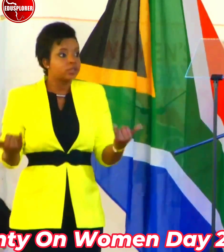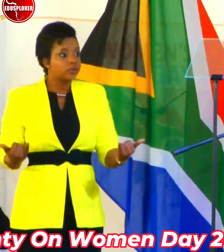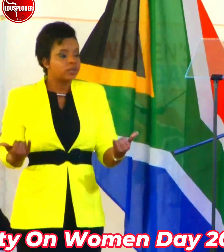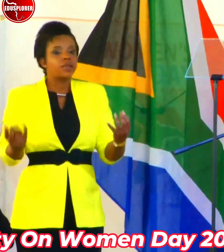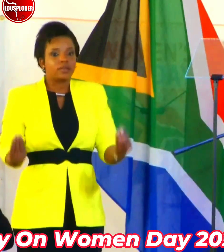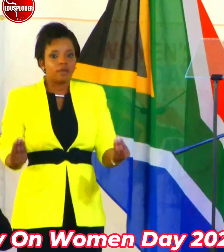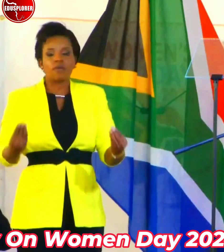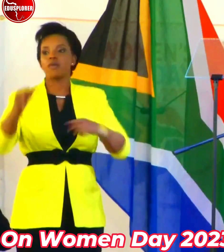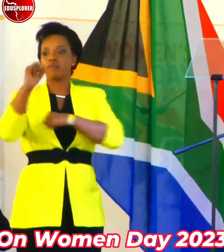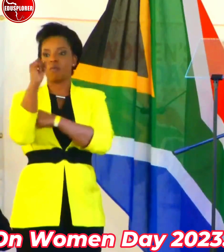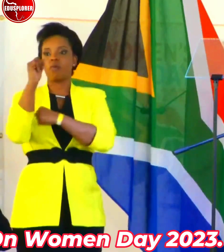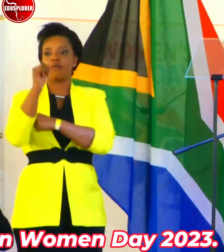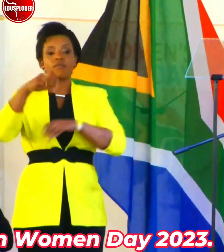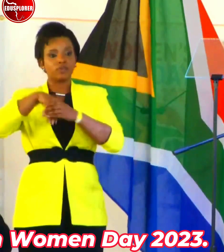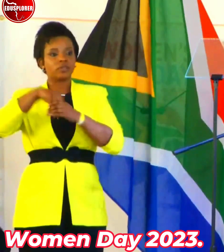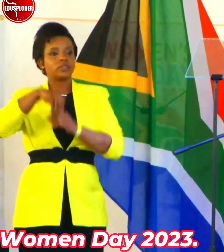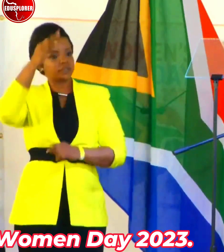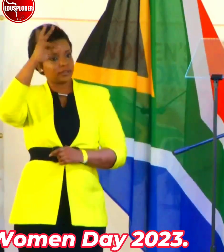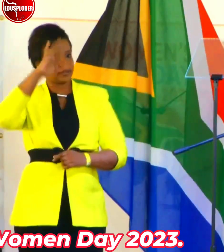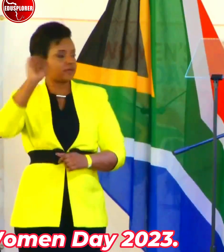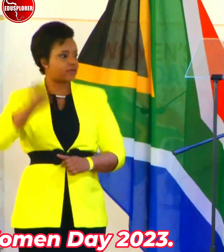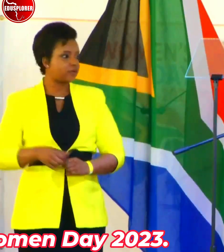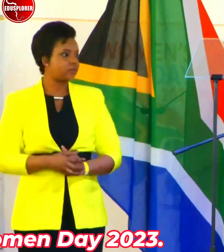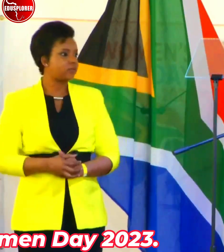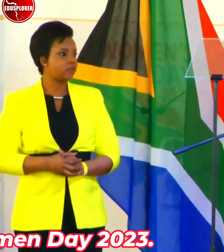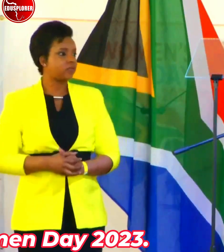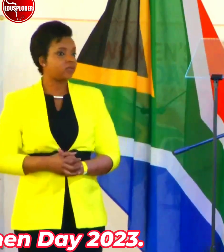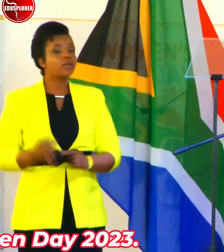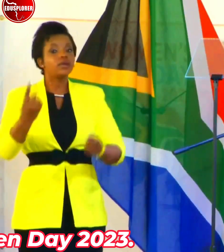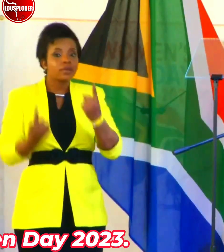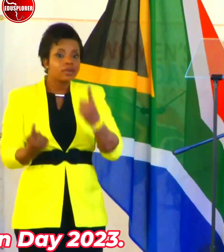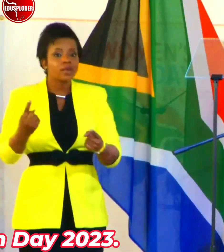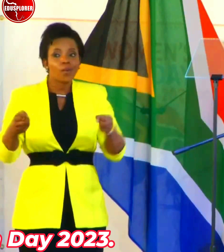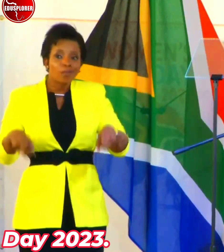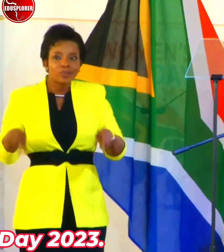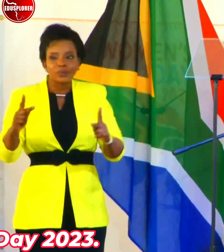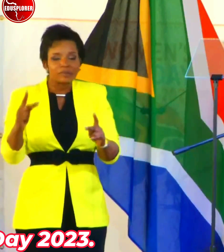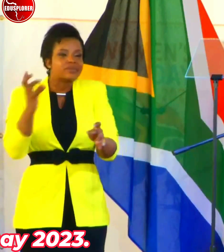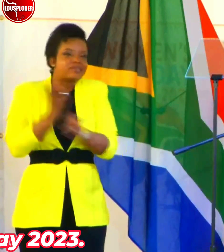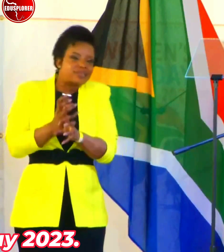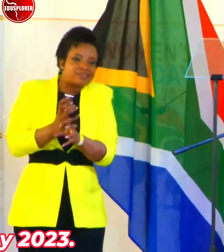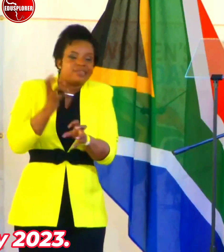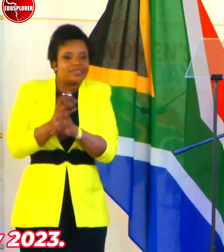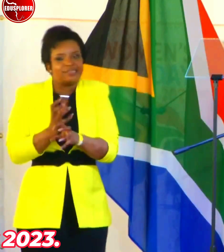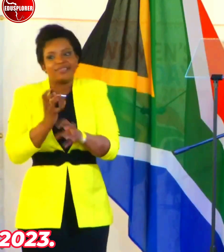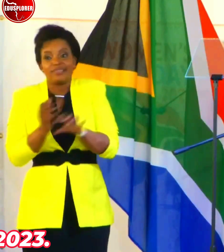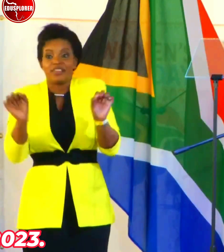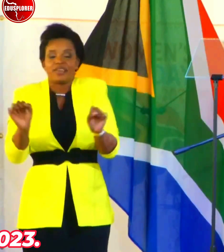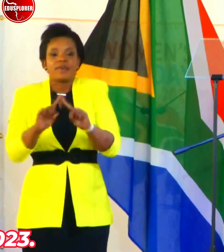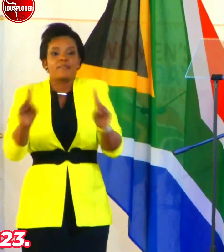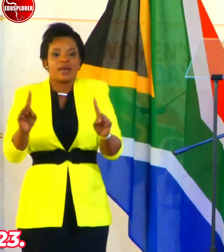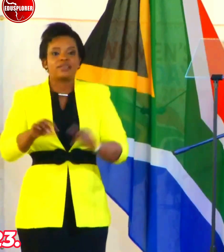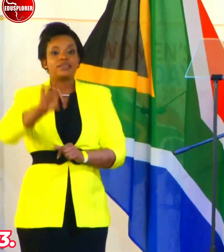public office. Even when opportunities are difficult to come by, South African